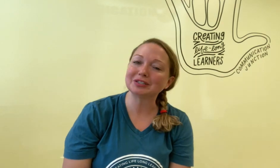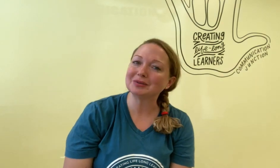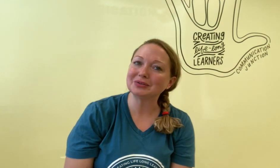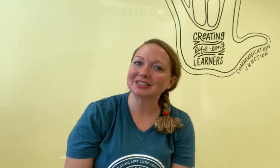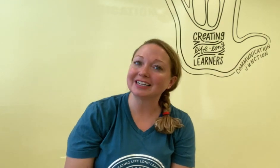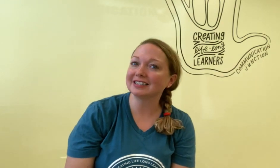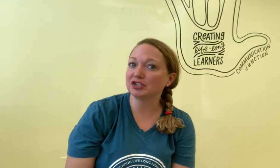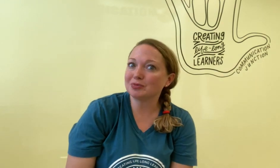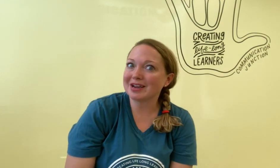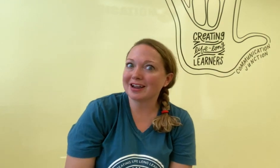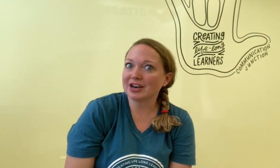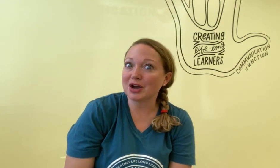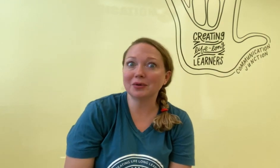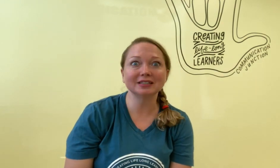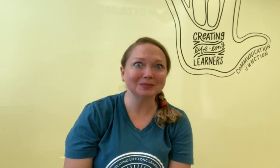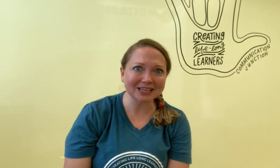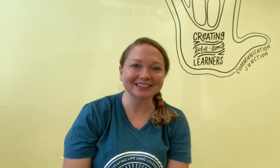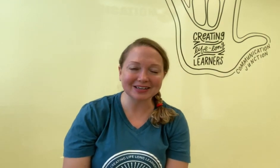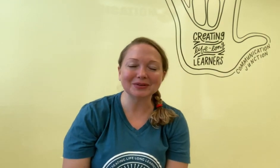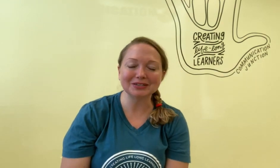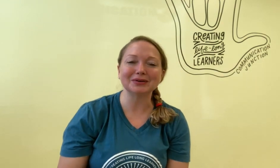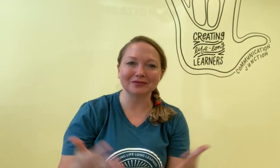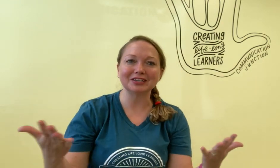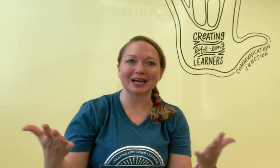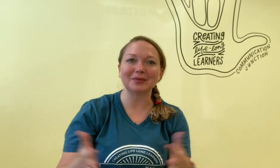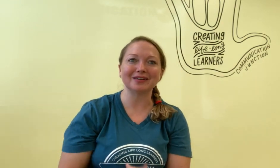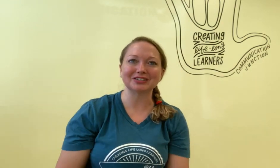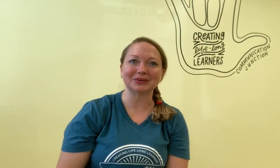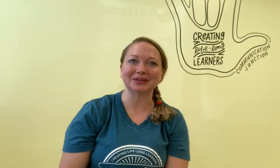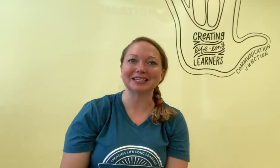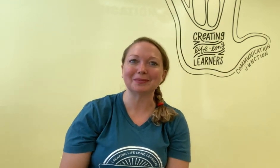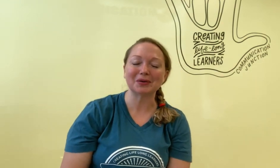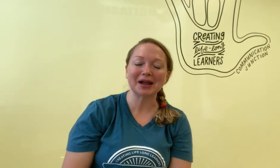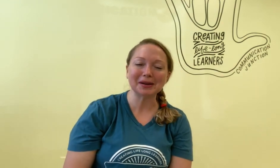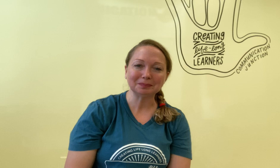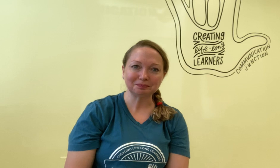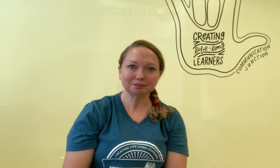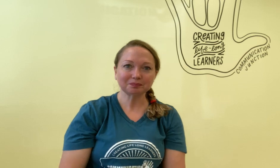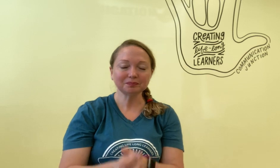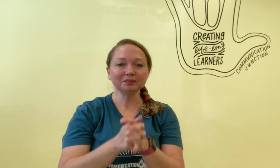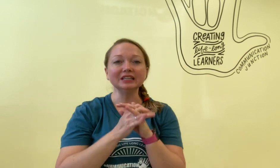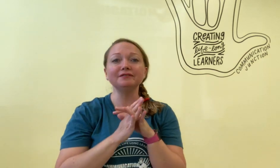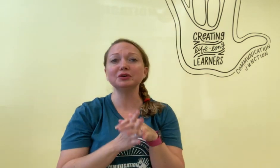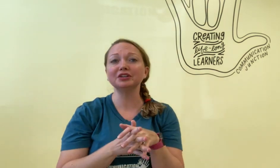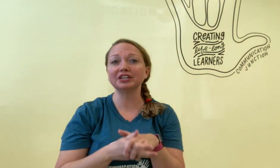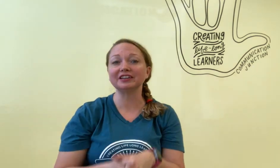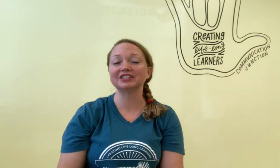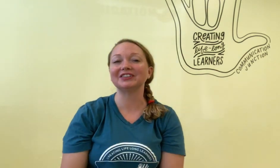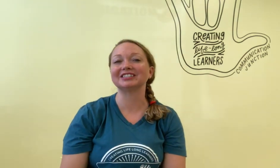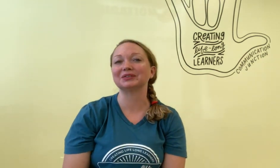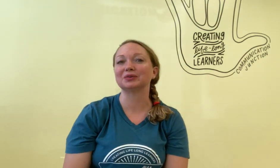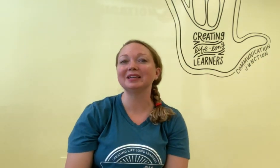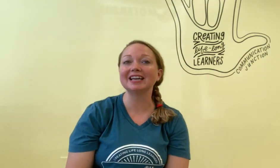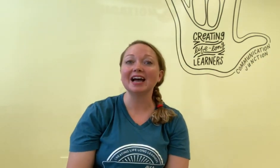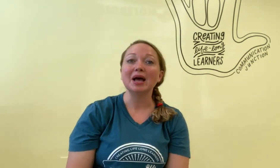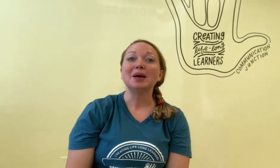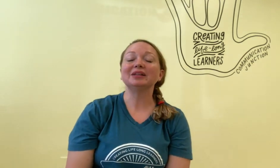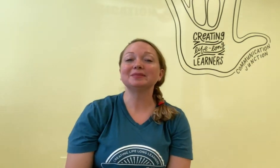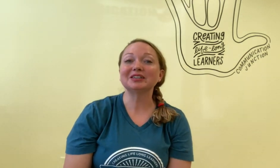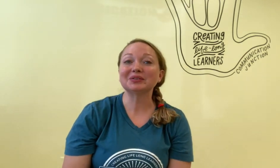new signs that you may not know and some signs that we do every time we have a story time, okay? If you are sharing this via social media, please make sure that